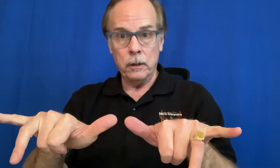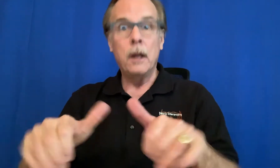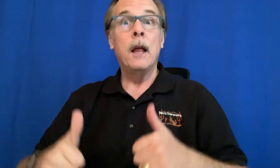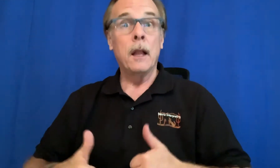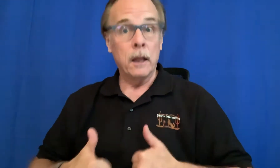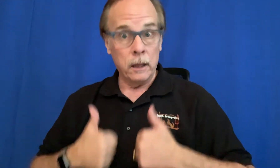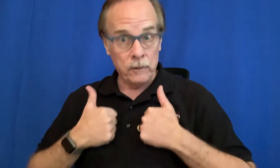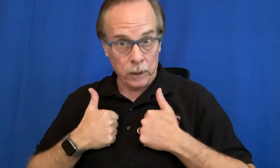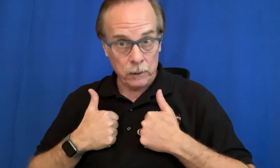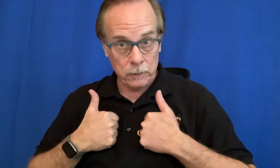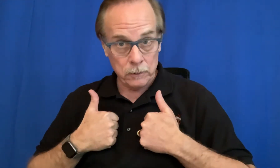living.